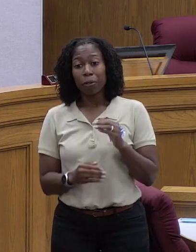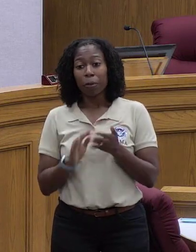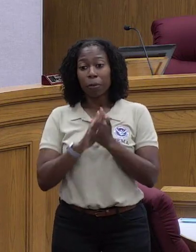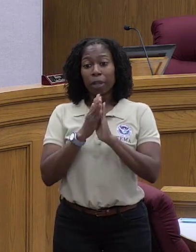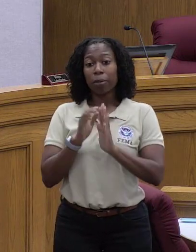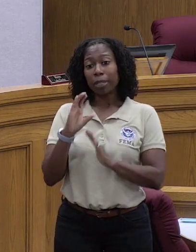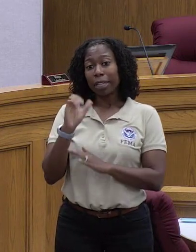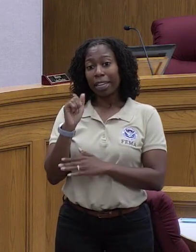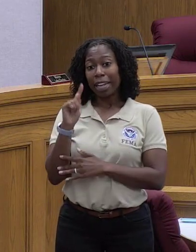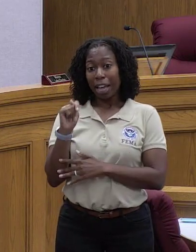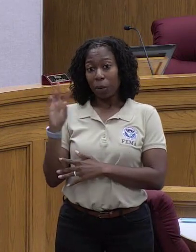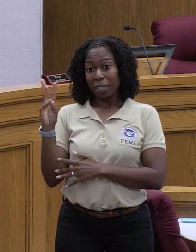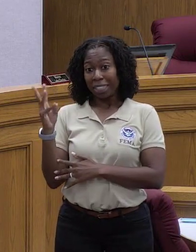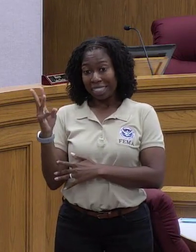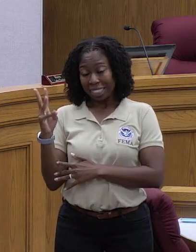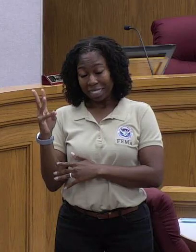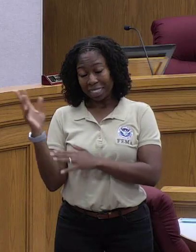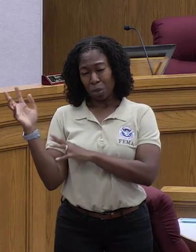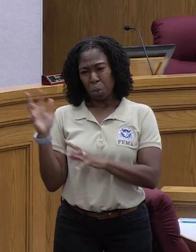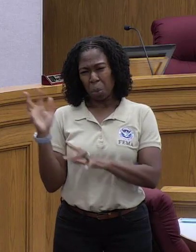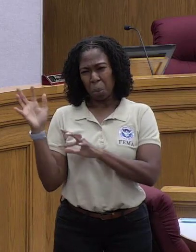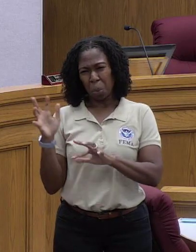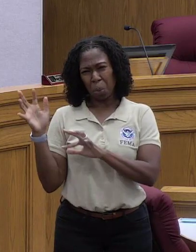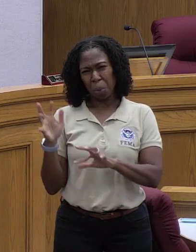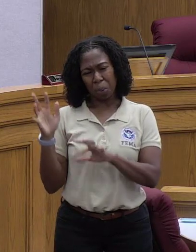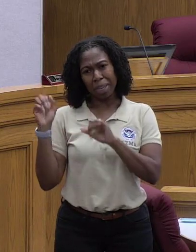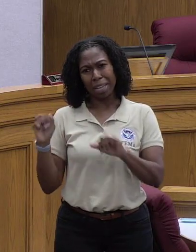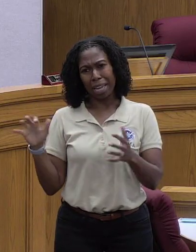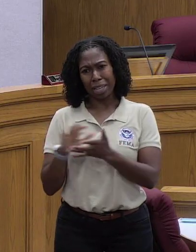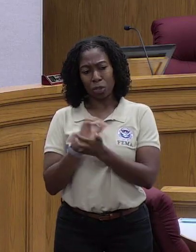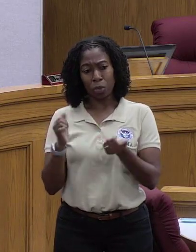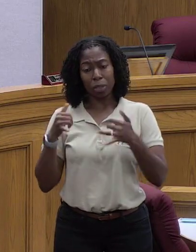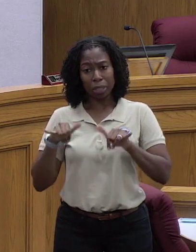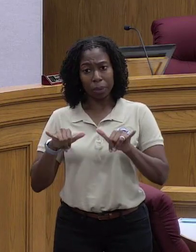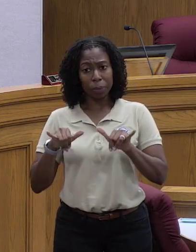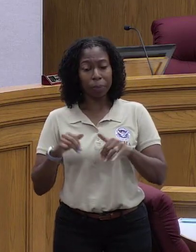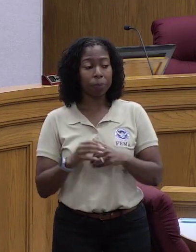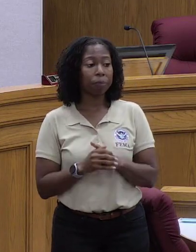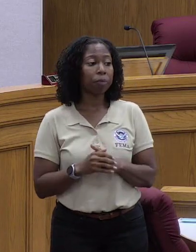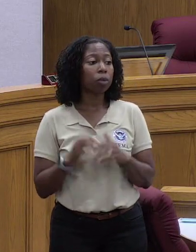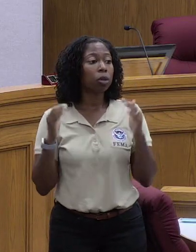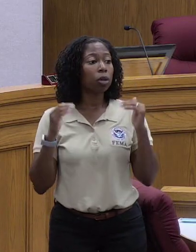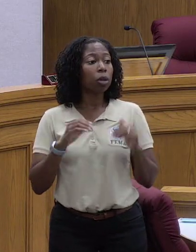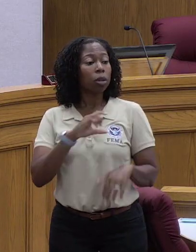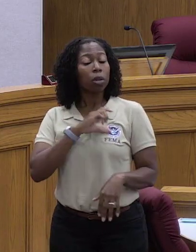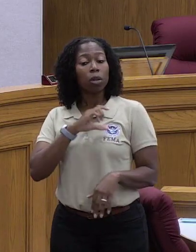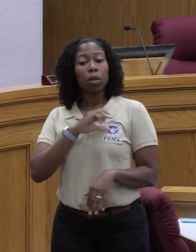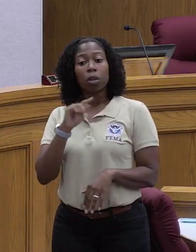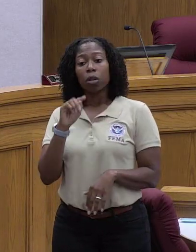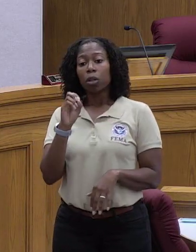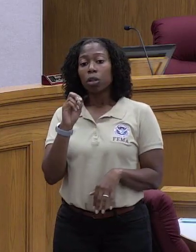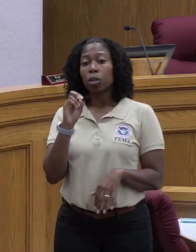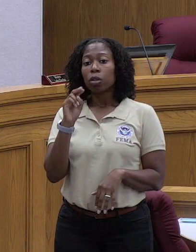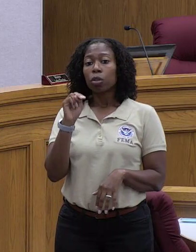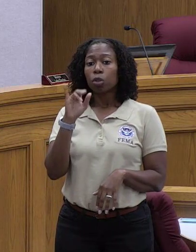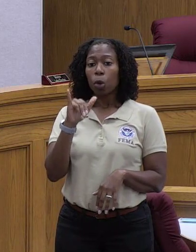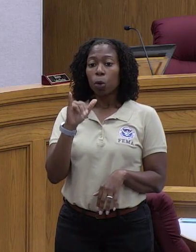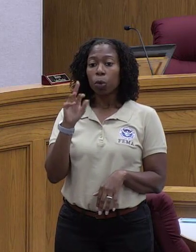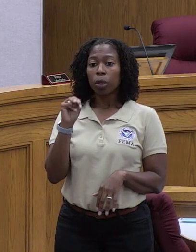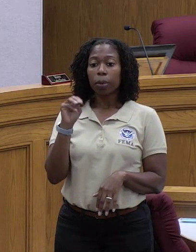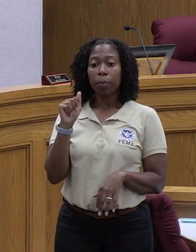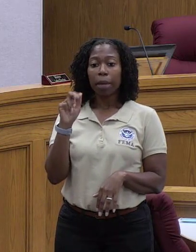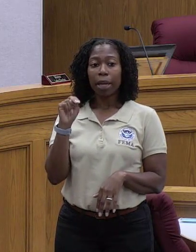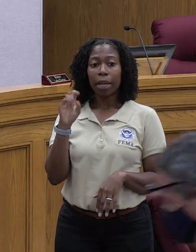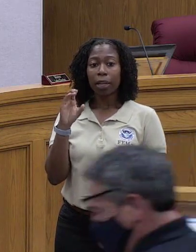the administrator bringing that up today. Next, we want to hear from our Sheriff, Tony Mancuso, who has an announcement regarding the